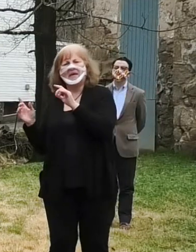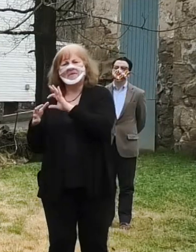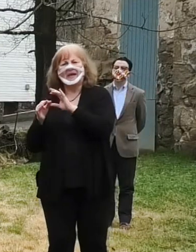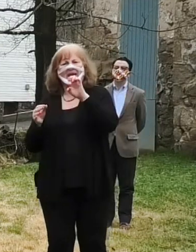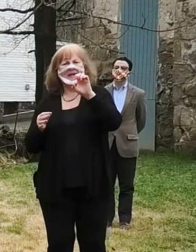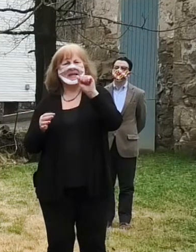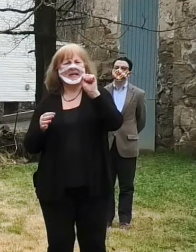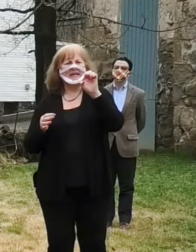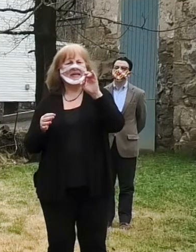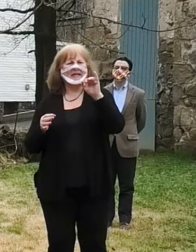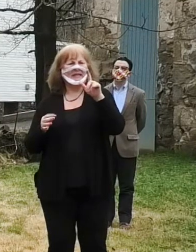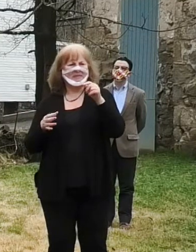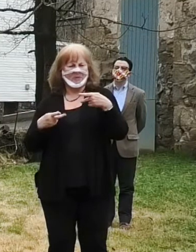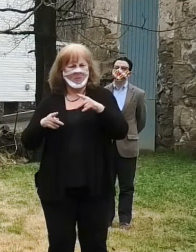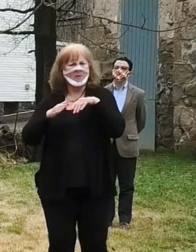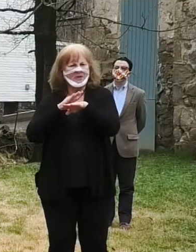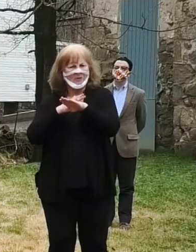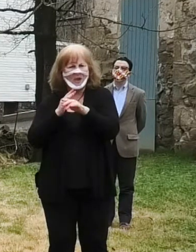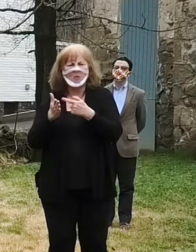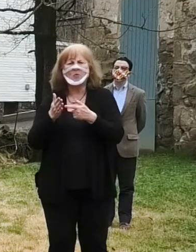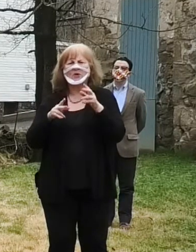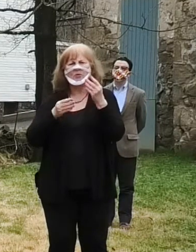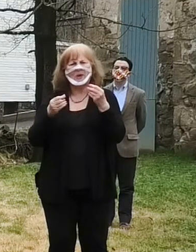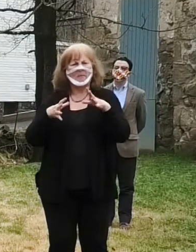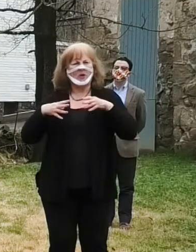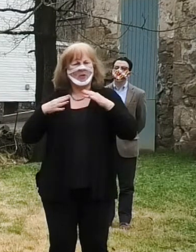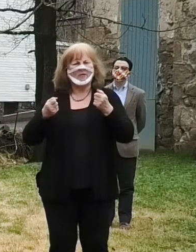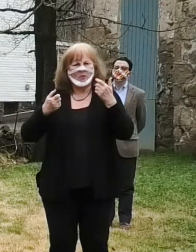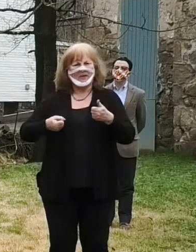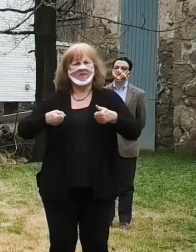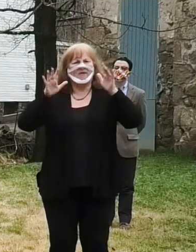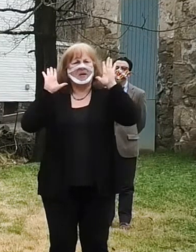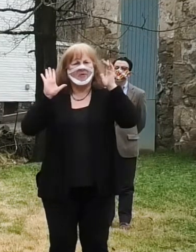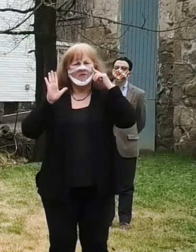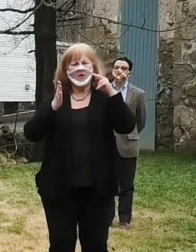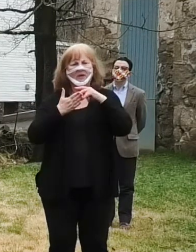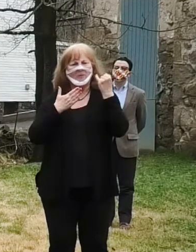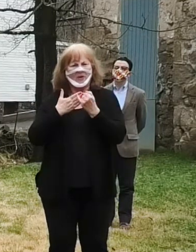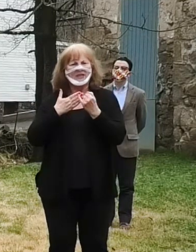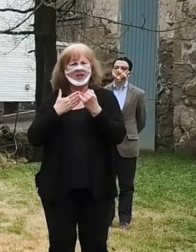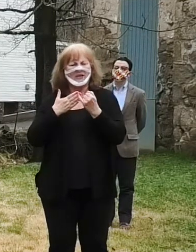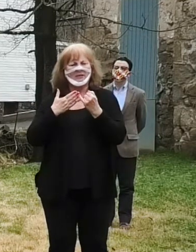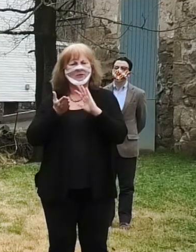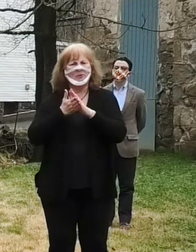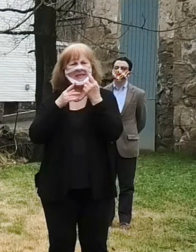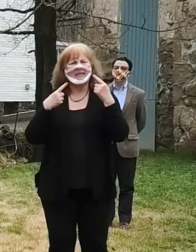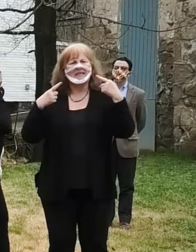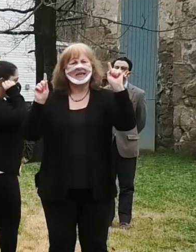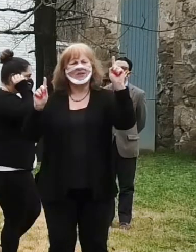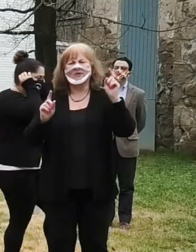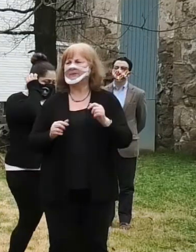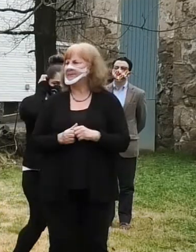the easements and what property owners might have to give up in order for the project to be successful.